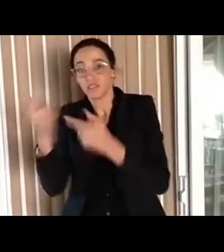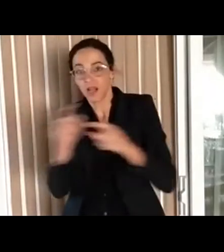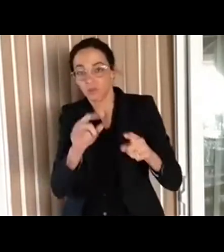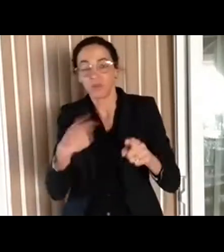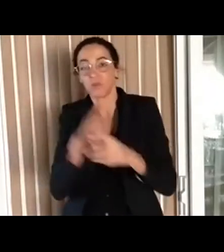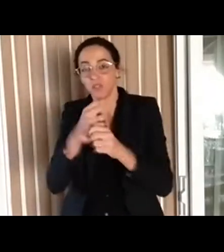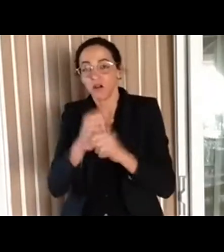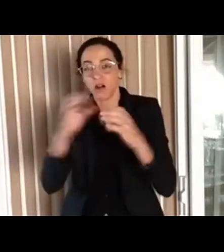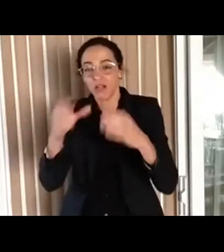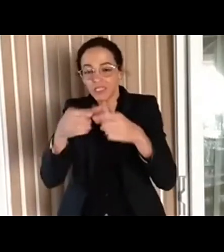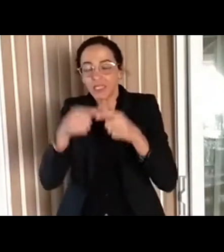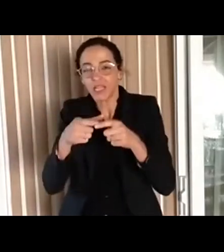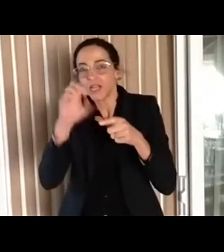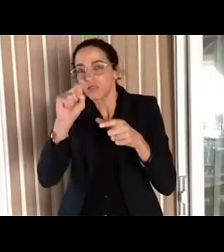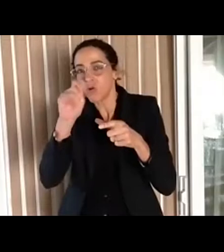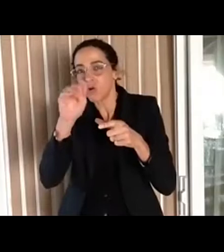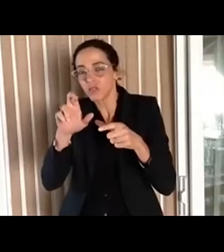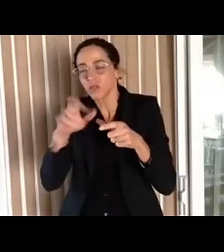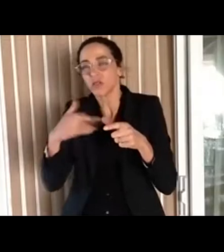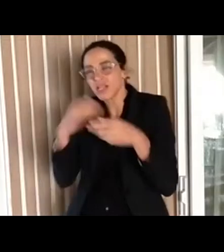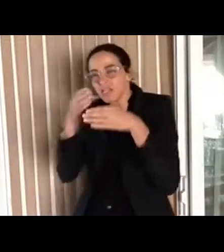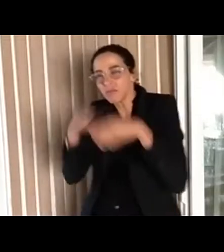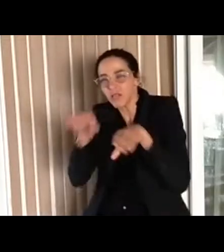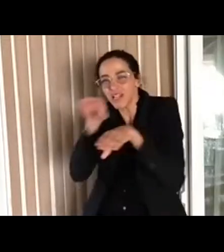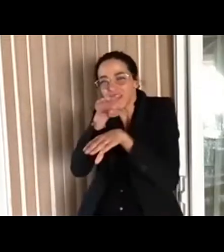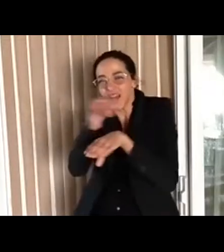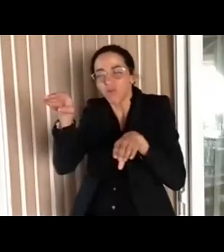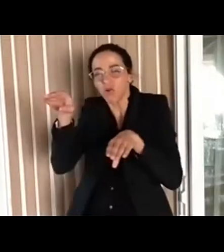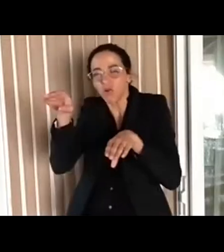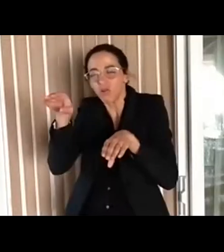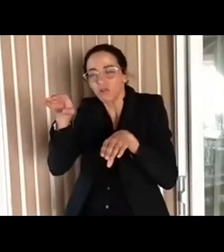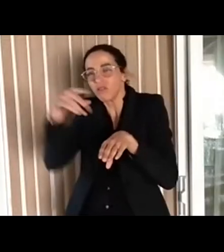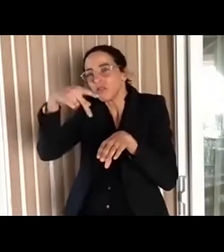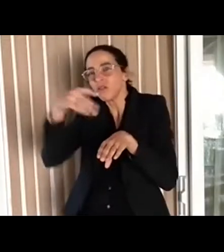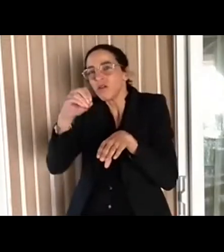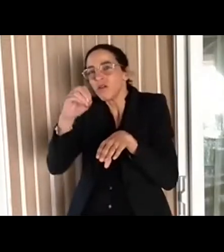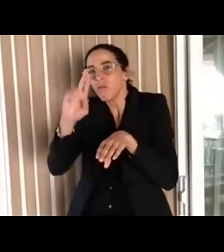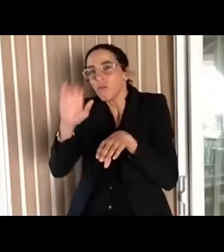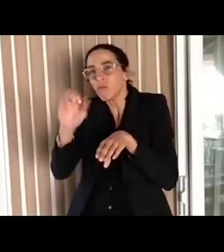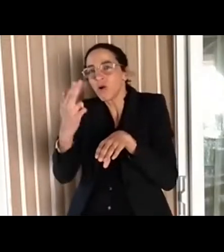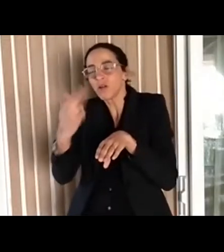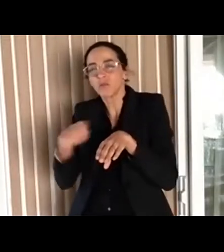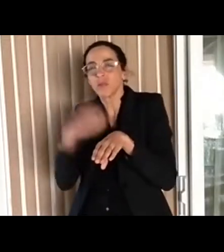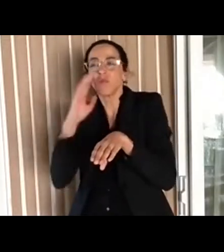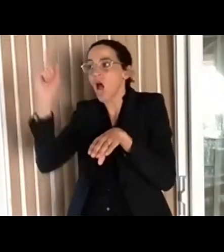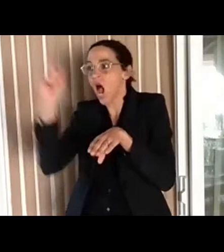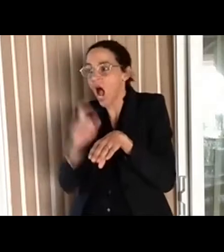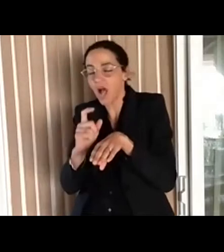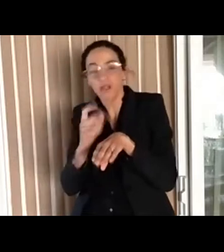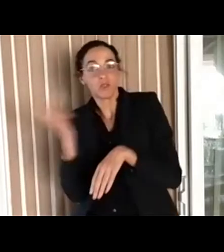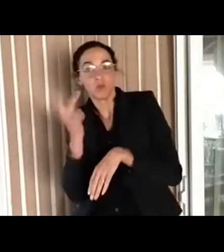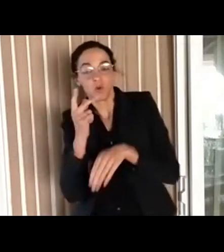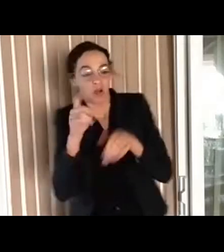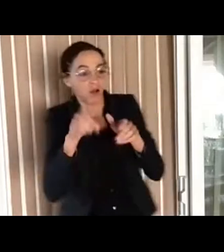level porch and go down. We went down under this little porch and we opened up these oysters, and we were daring each other to have